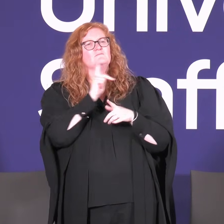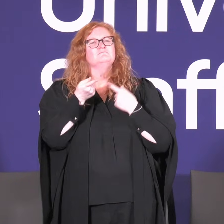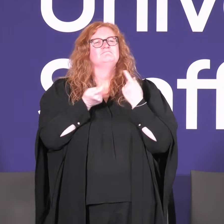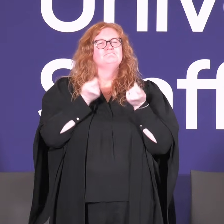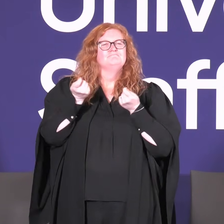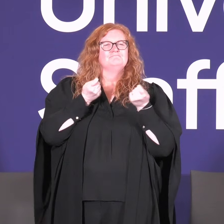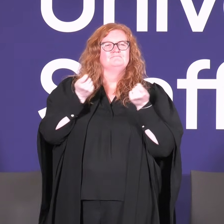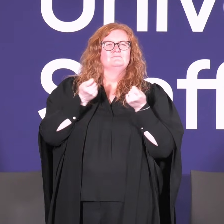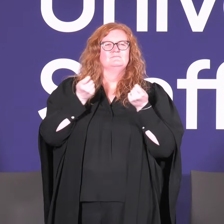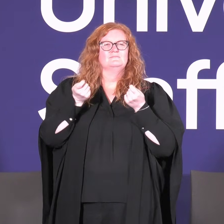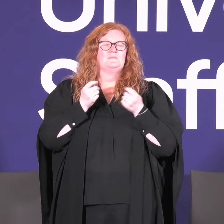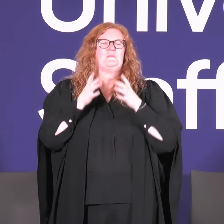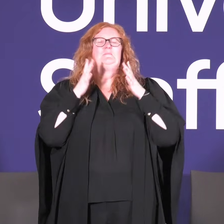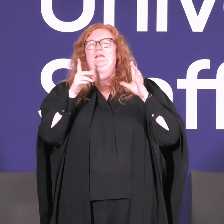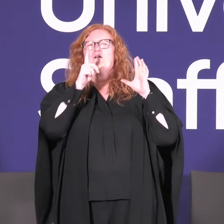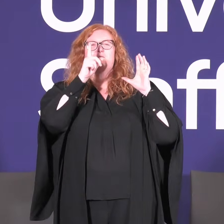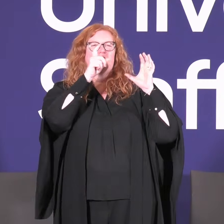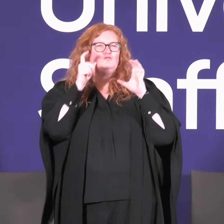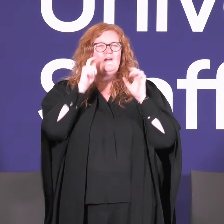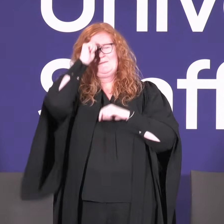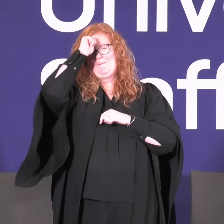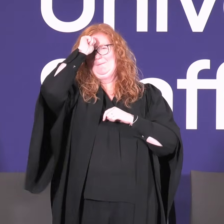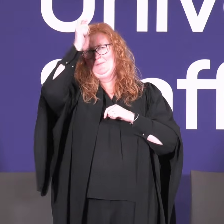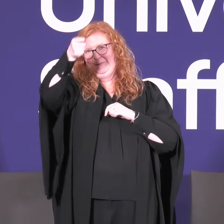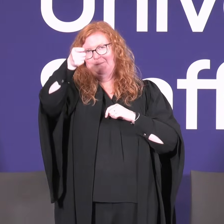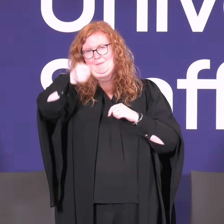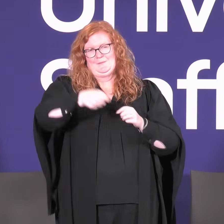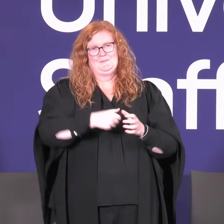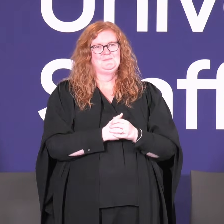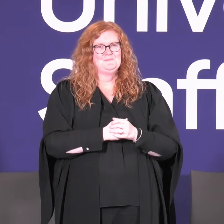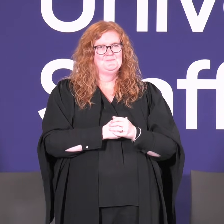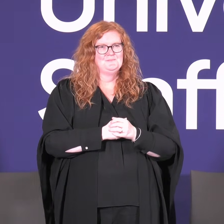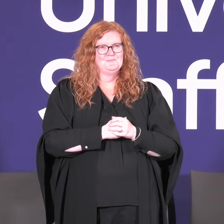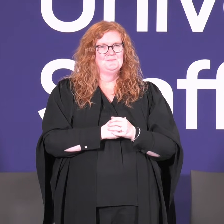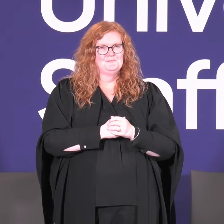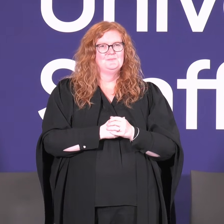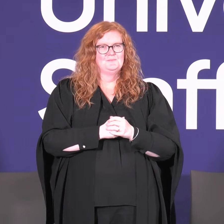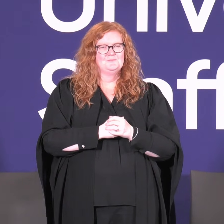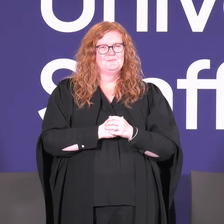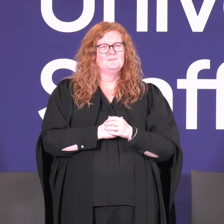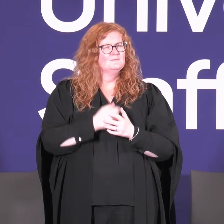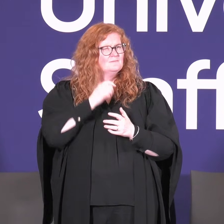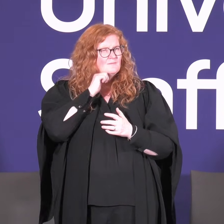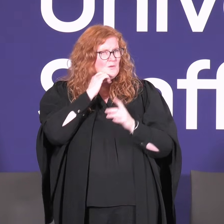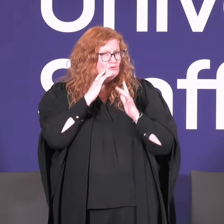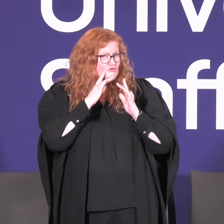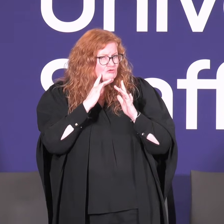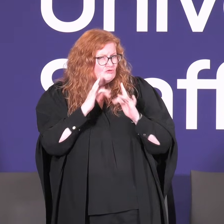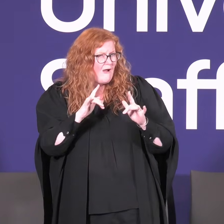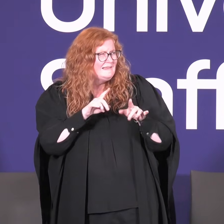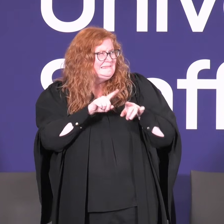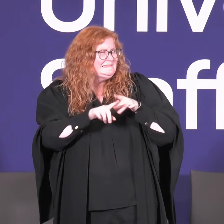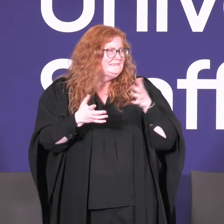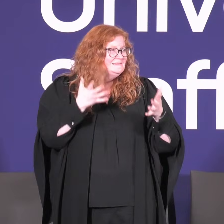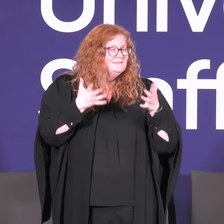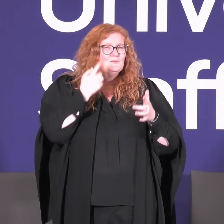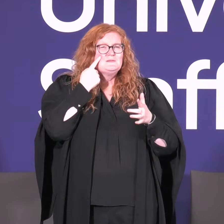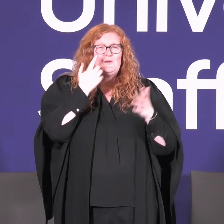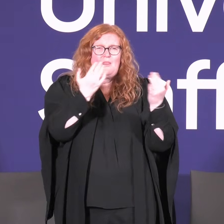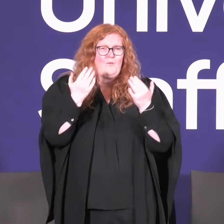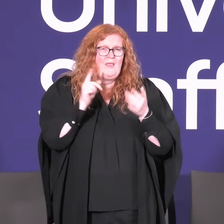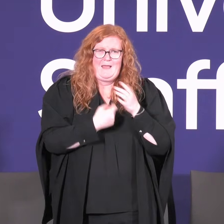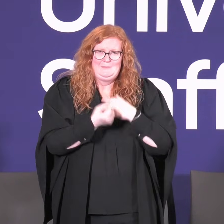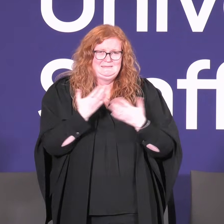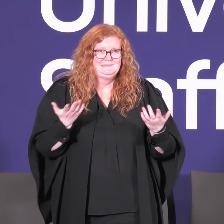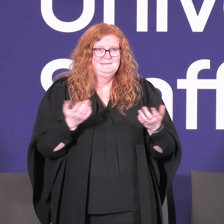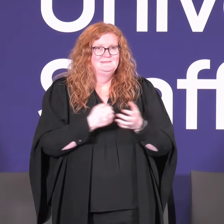that iconic cap throw photo that we know you all want. We're going to attempt it, whatever the weather throws at us. We've